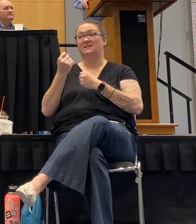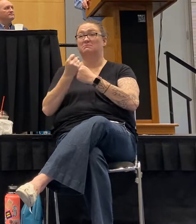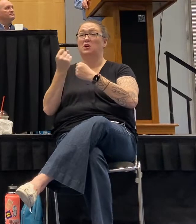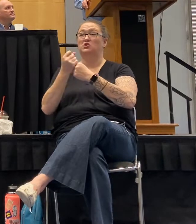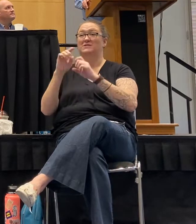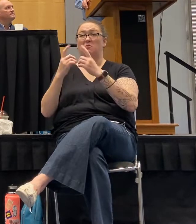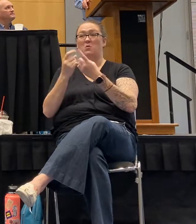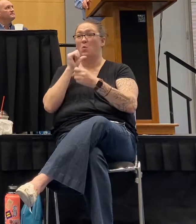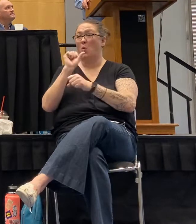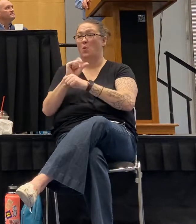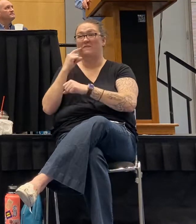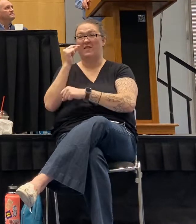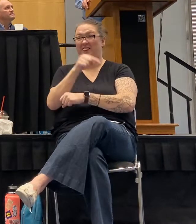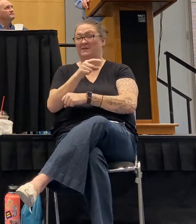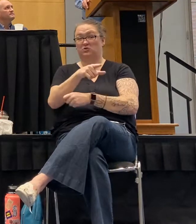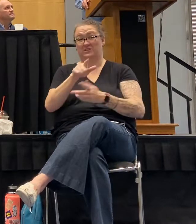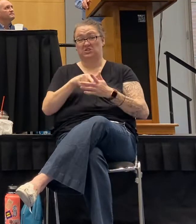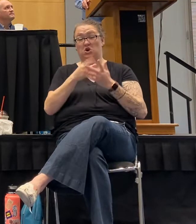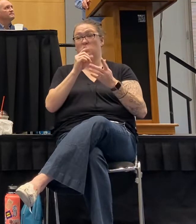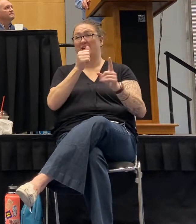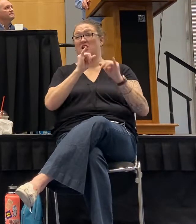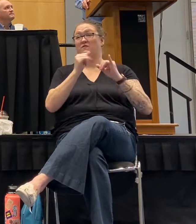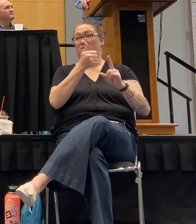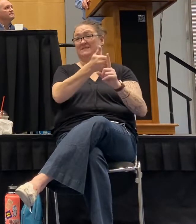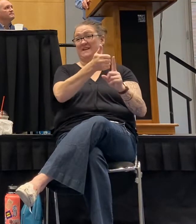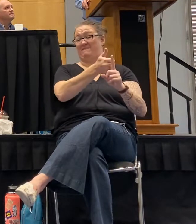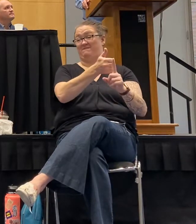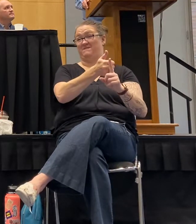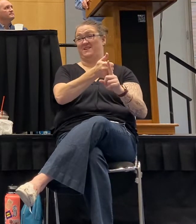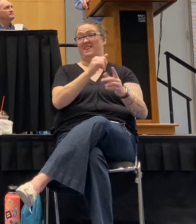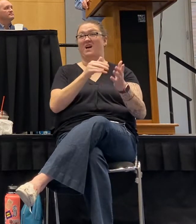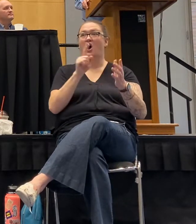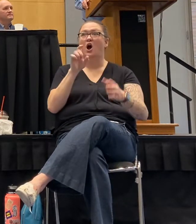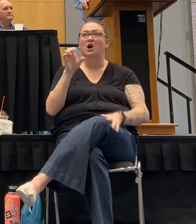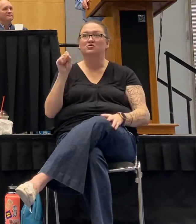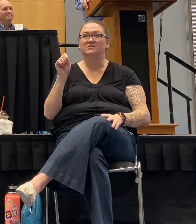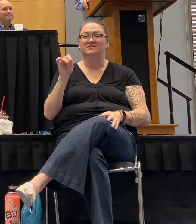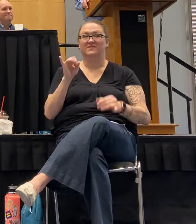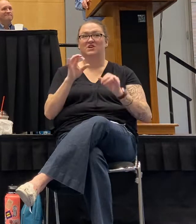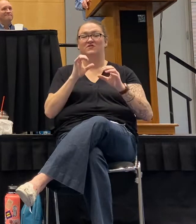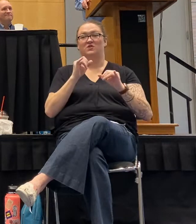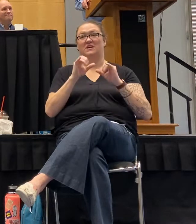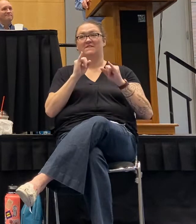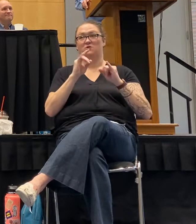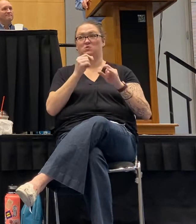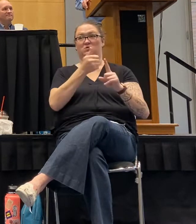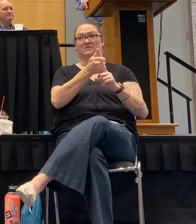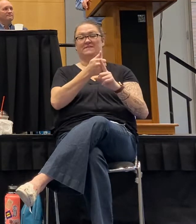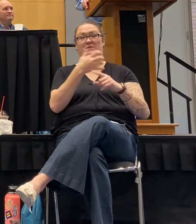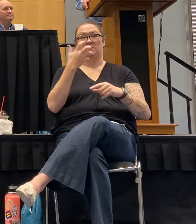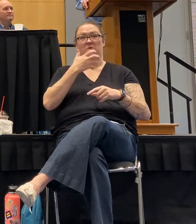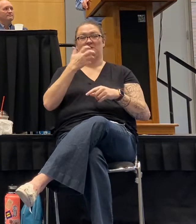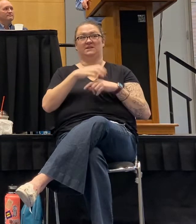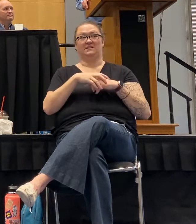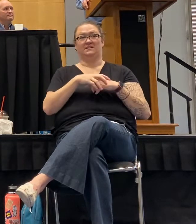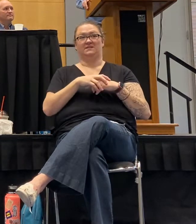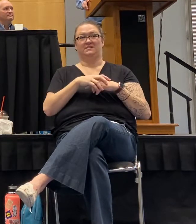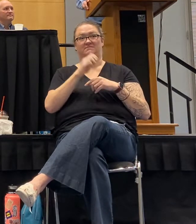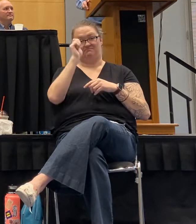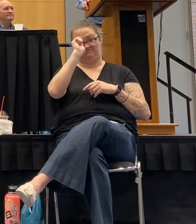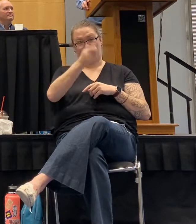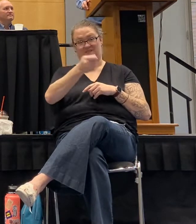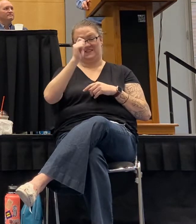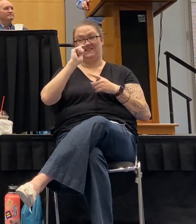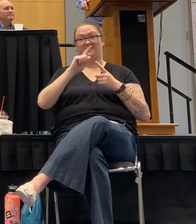working for them, so she started doing all the interviews herself, and that's hundreds that she was doing by herself, so hats off to Virginia for doing